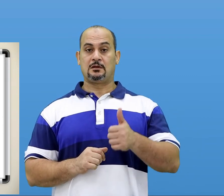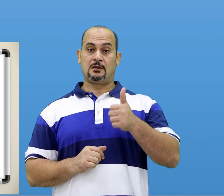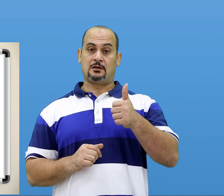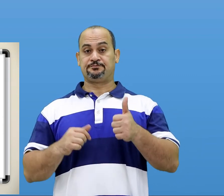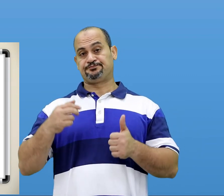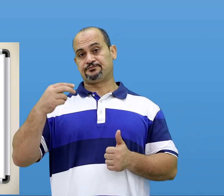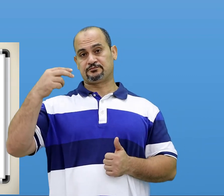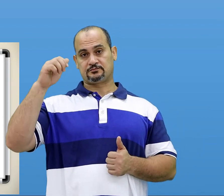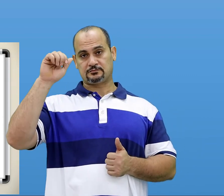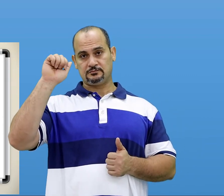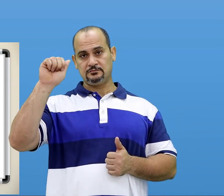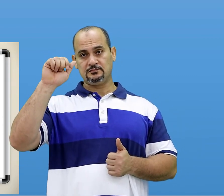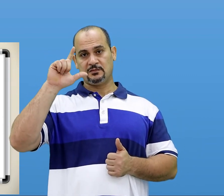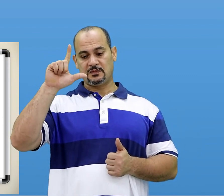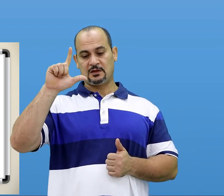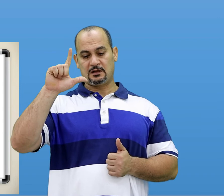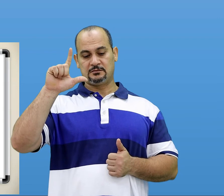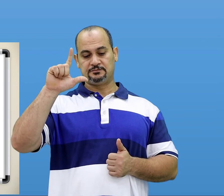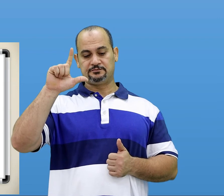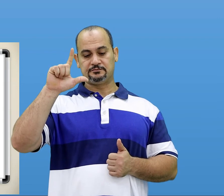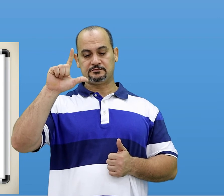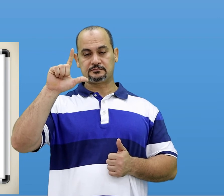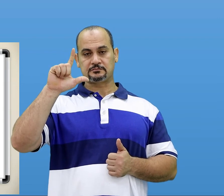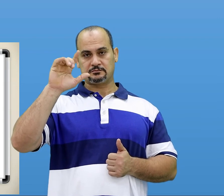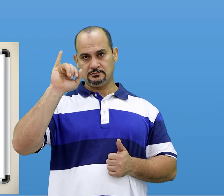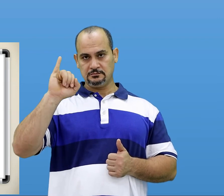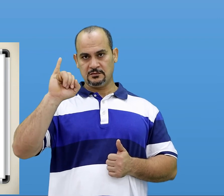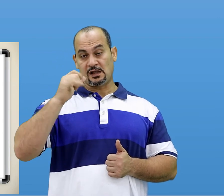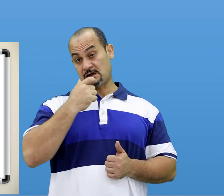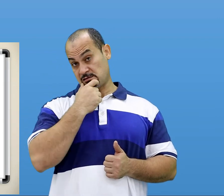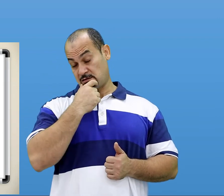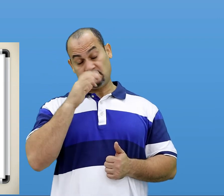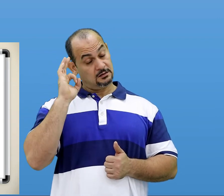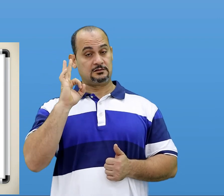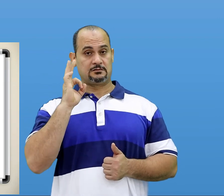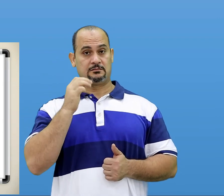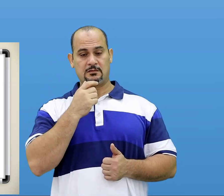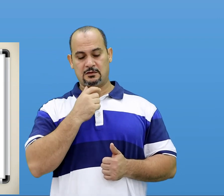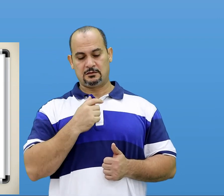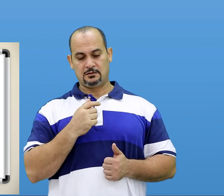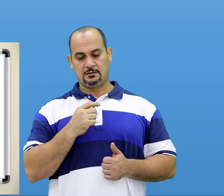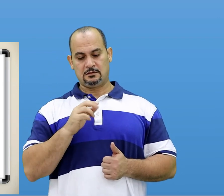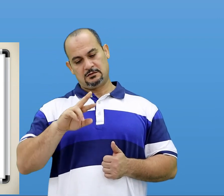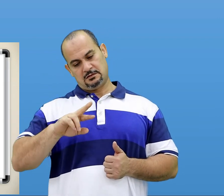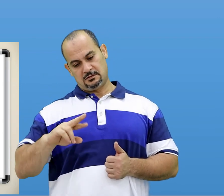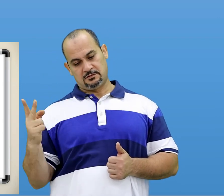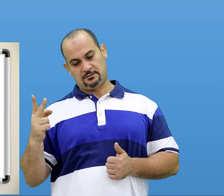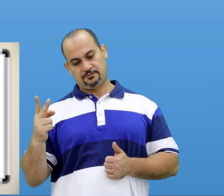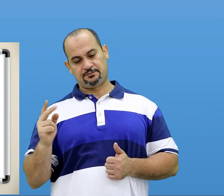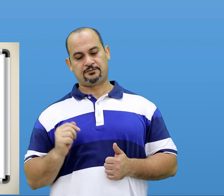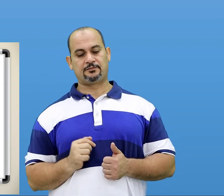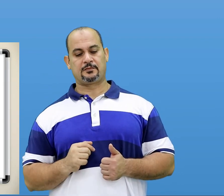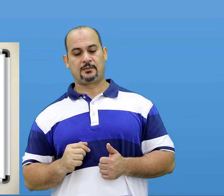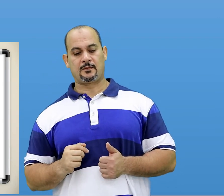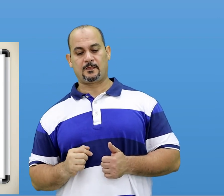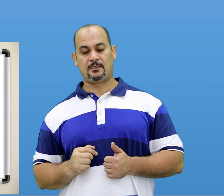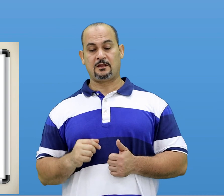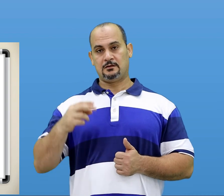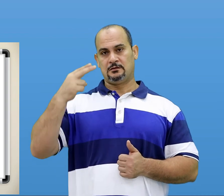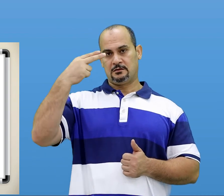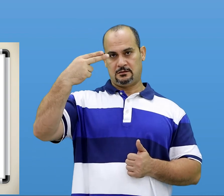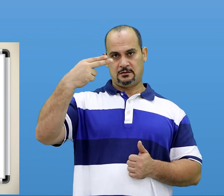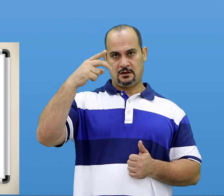names. Ali and Khalid, you have to write them in English. And I repeat, translate the